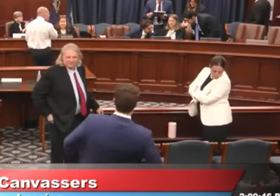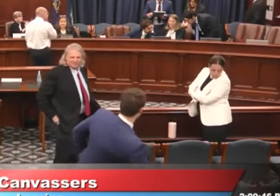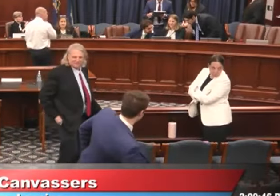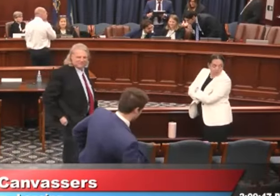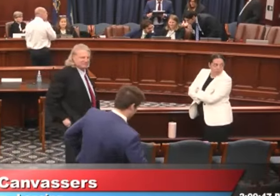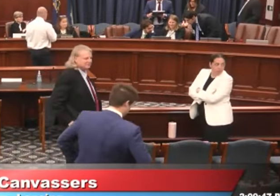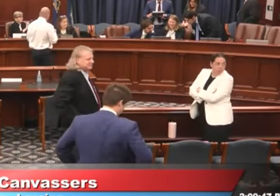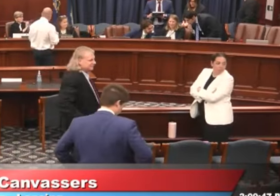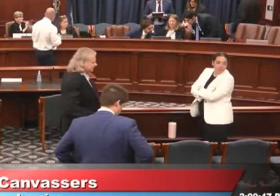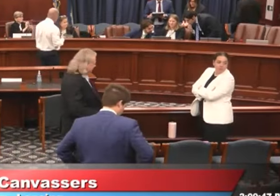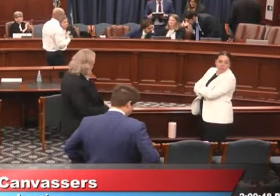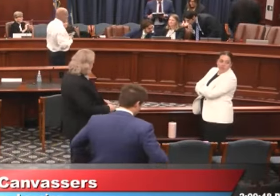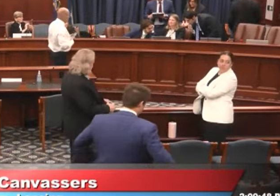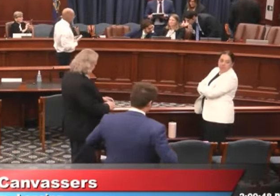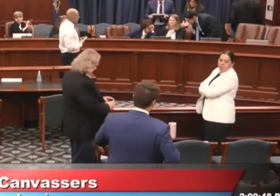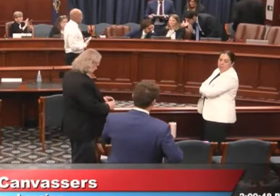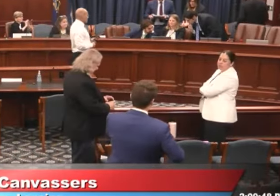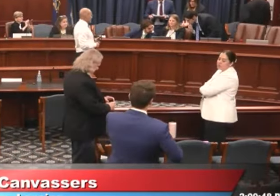Yes.